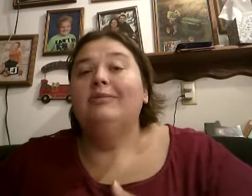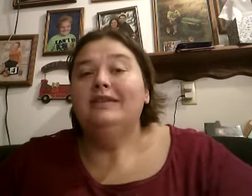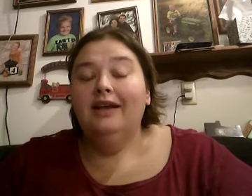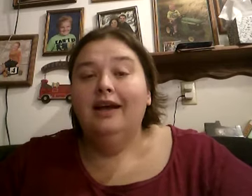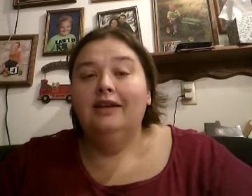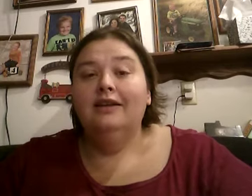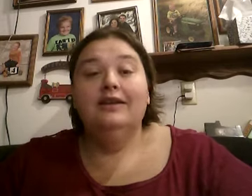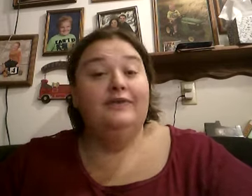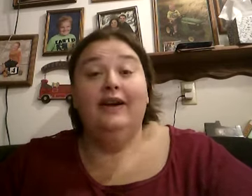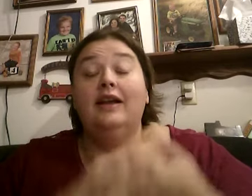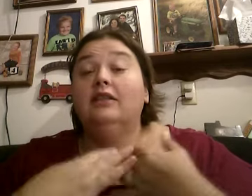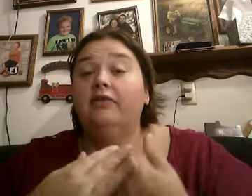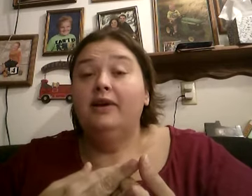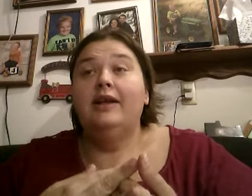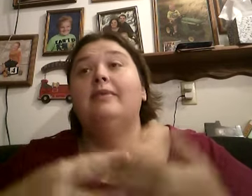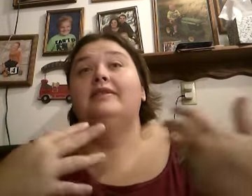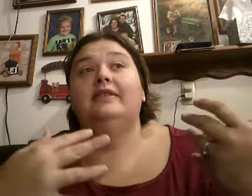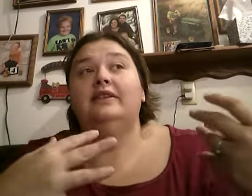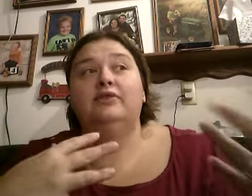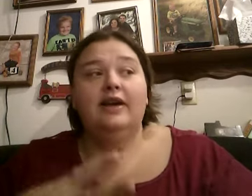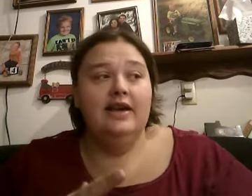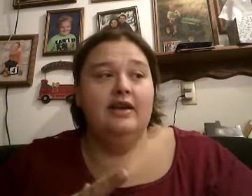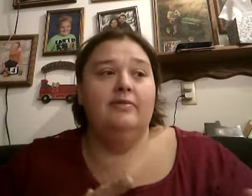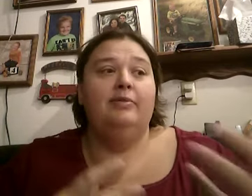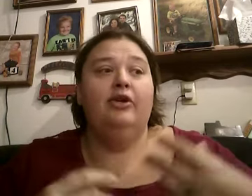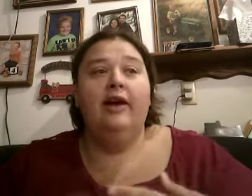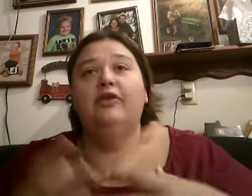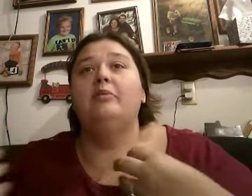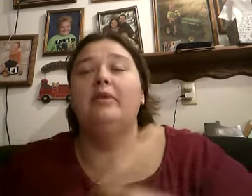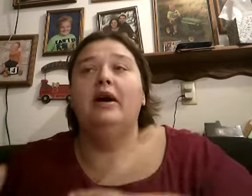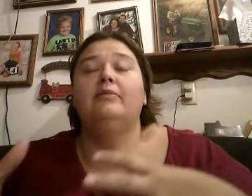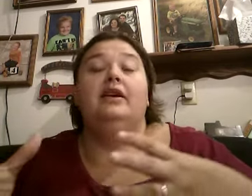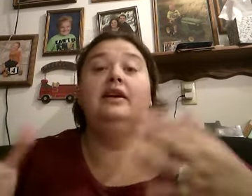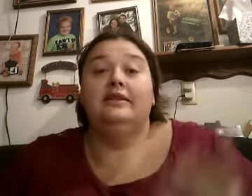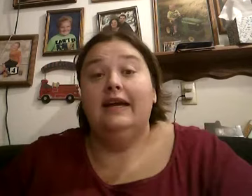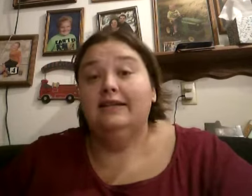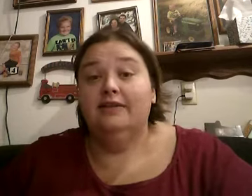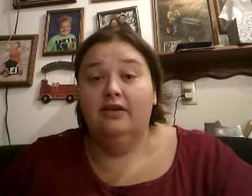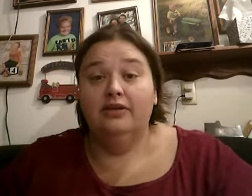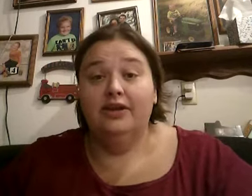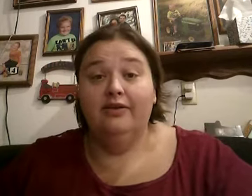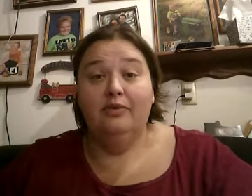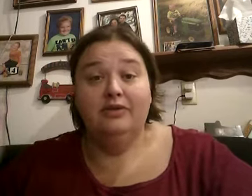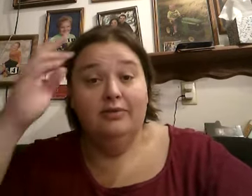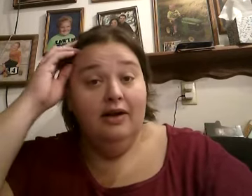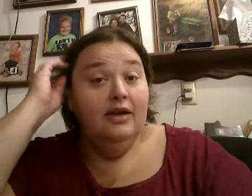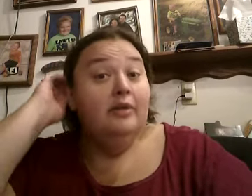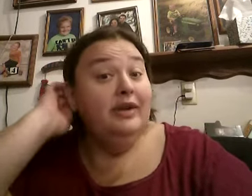and Son, is fine. I love my name. That's who I am. I'm a crafter. I'm a mom, and Zach's on the channel every once in a while, but he's